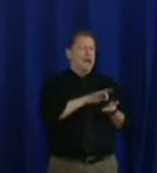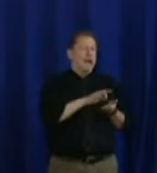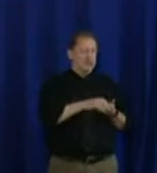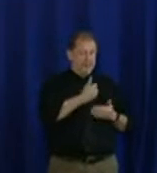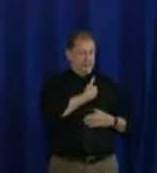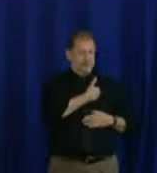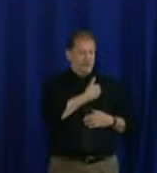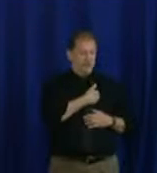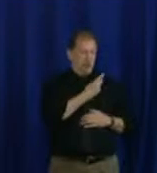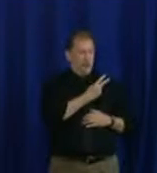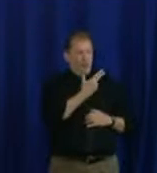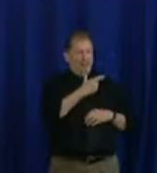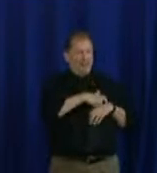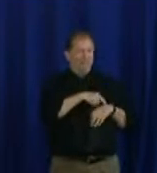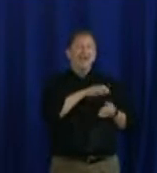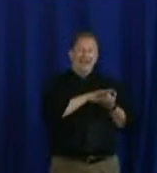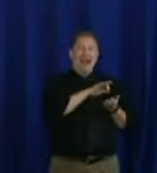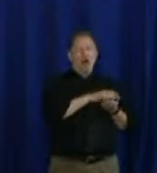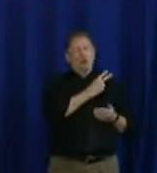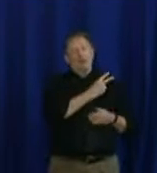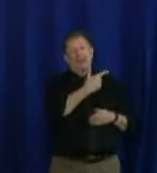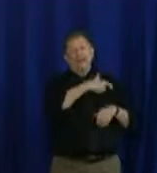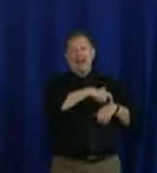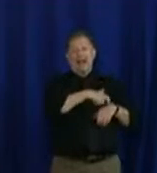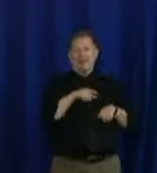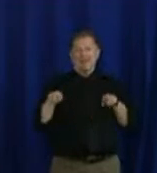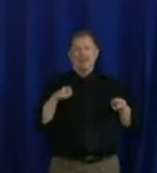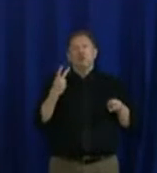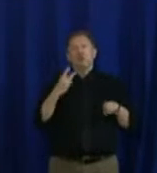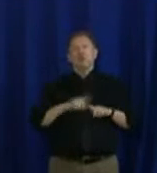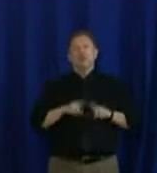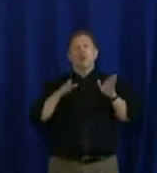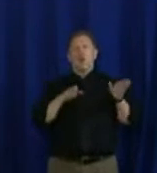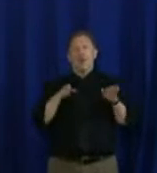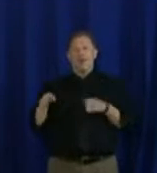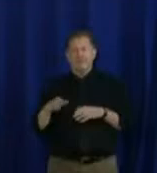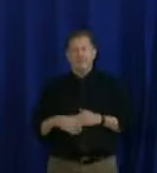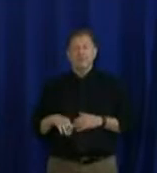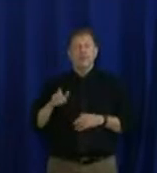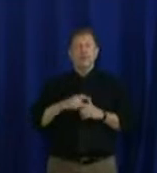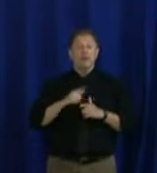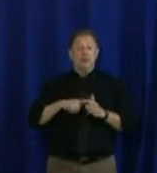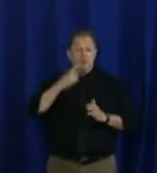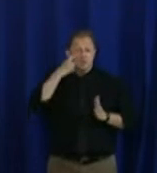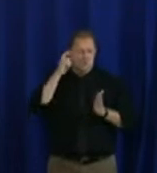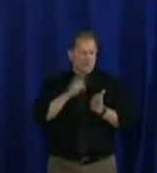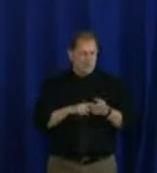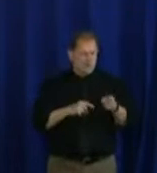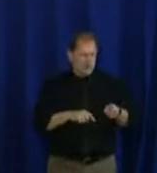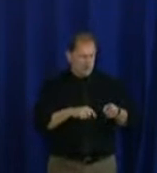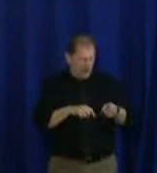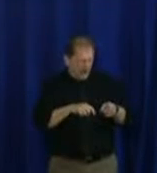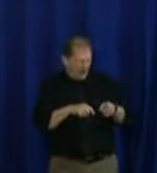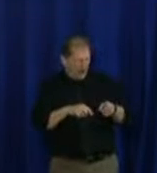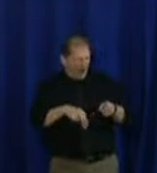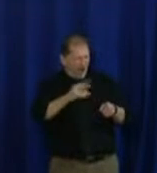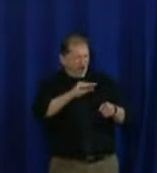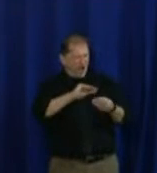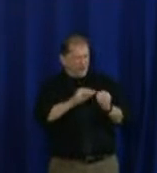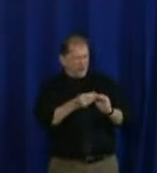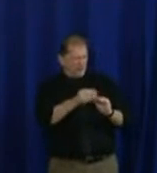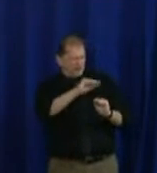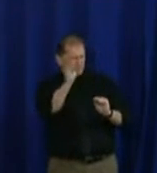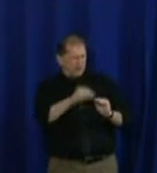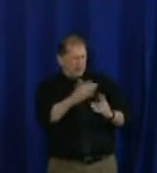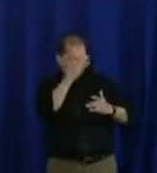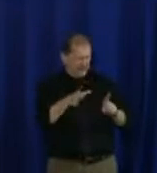Where we are seeing the highest percent positivity in the city is where we push pop-up testing. It's where we do extra investigation. It's